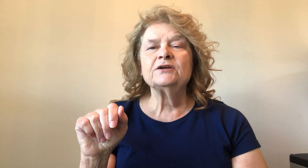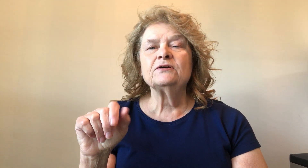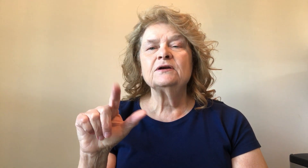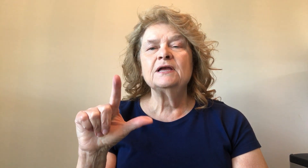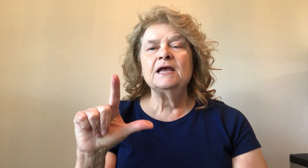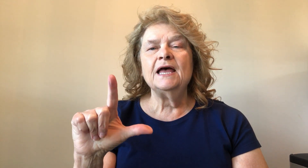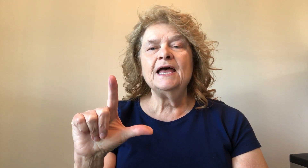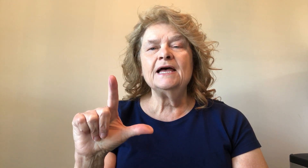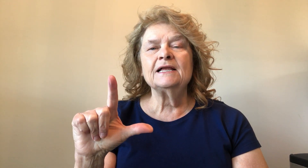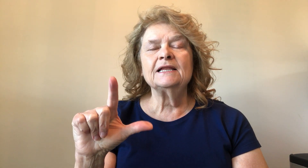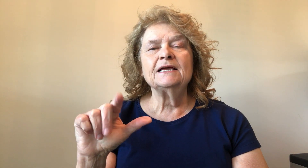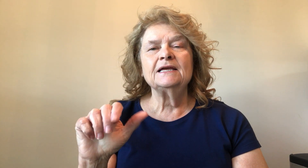Later,